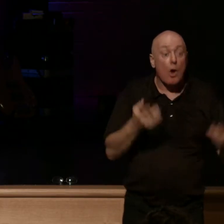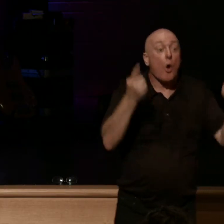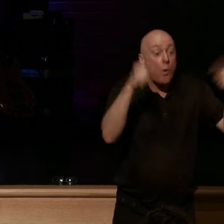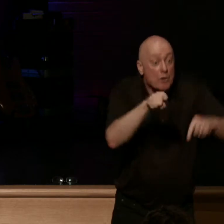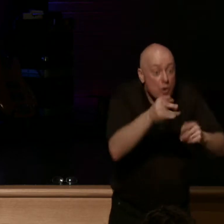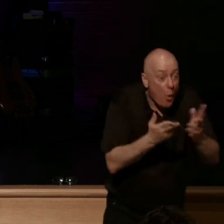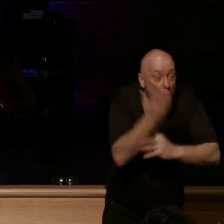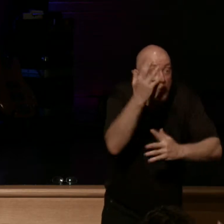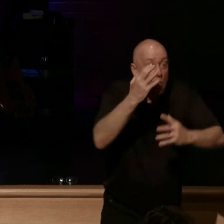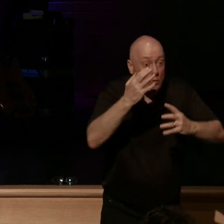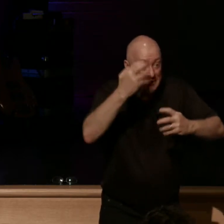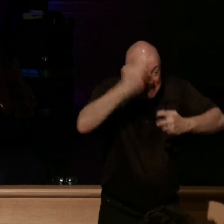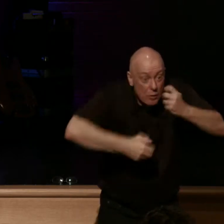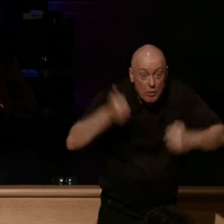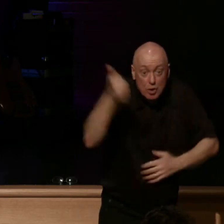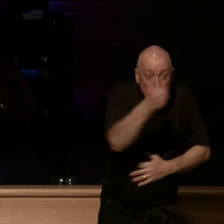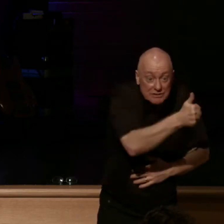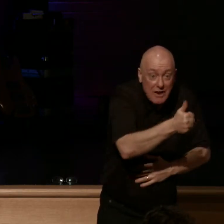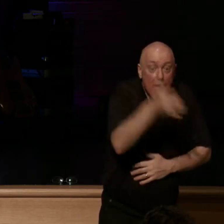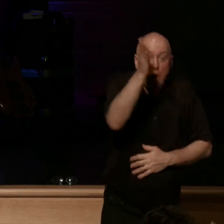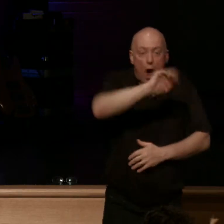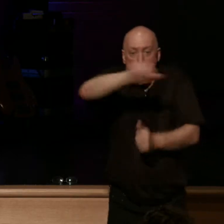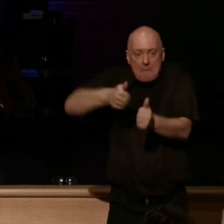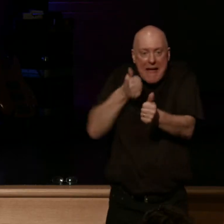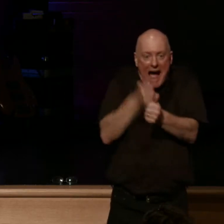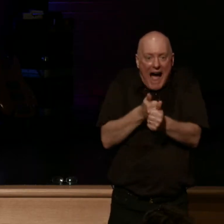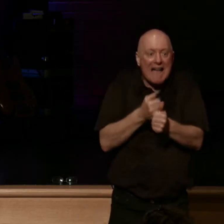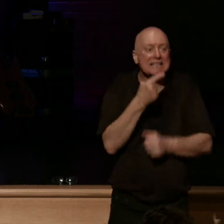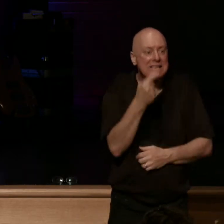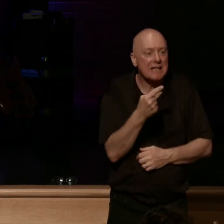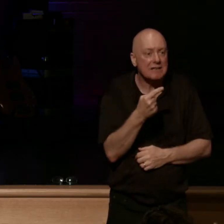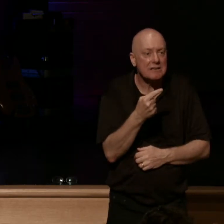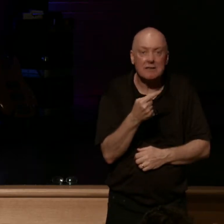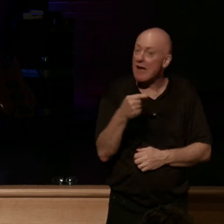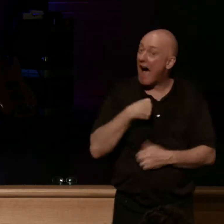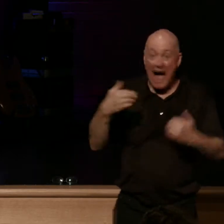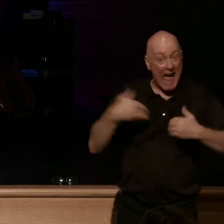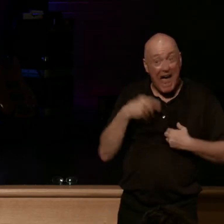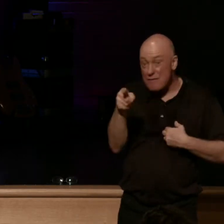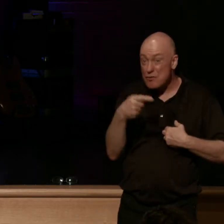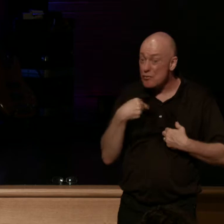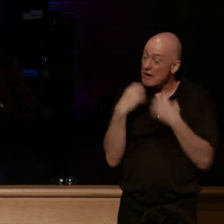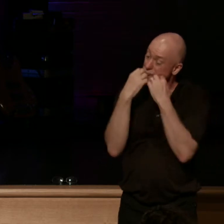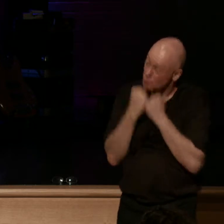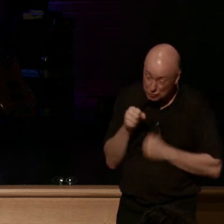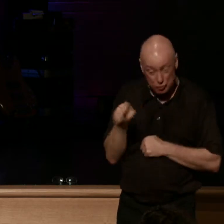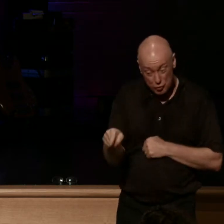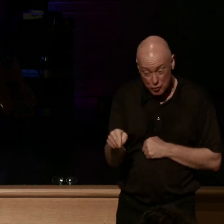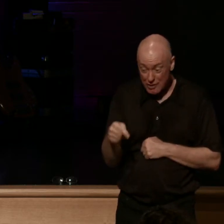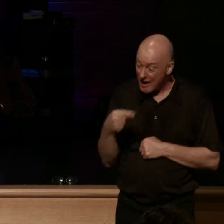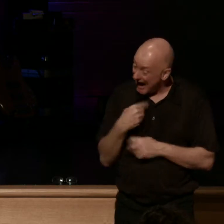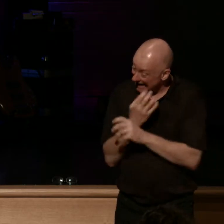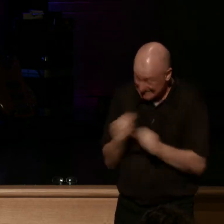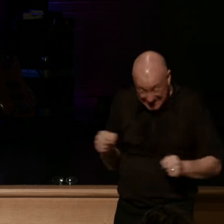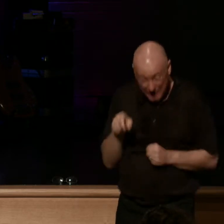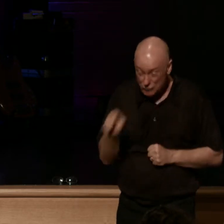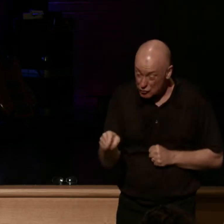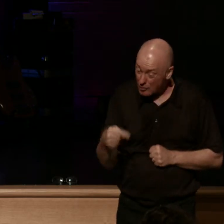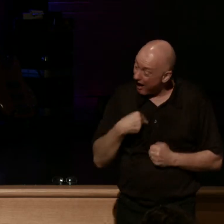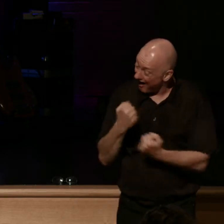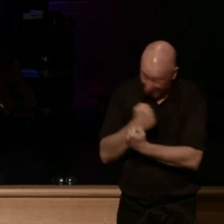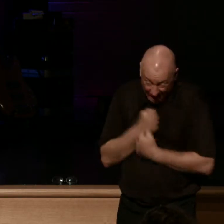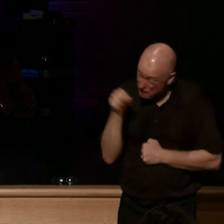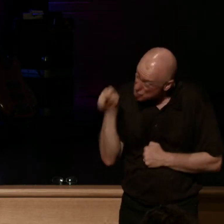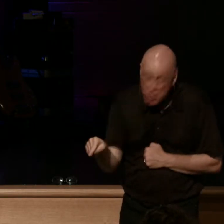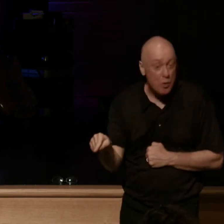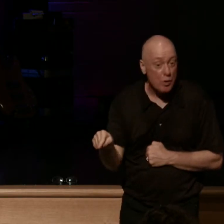of difficulty, God behind the scenes says, I got you, I treasure you, I've saved you, I love